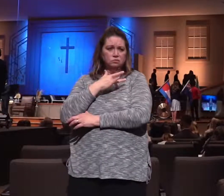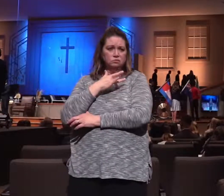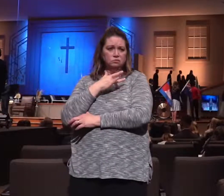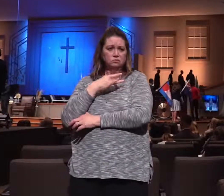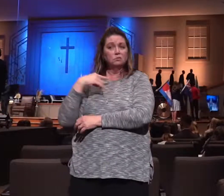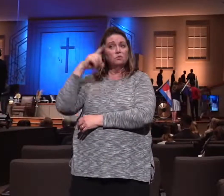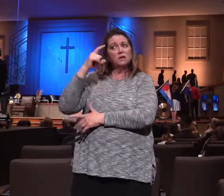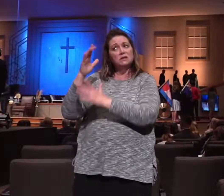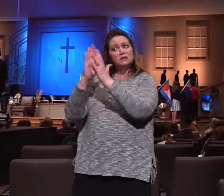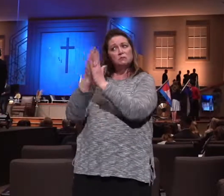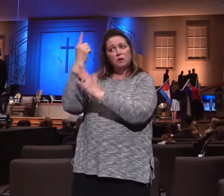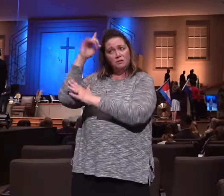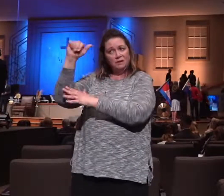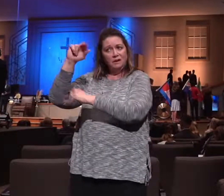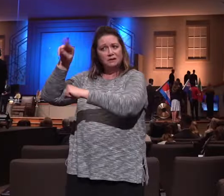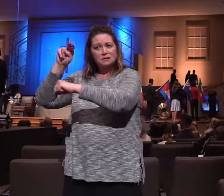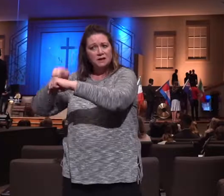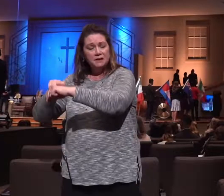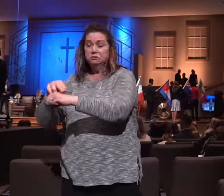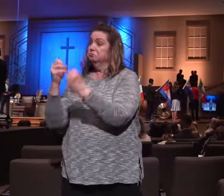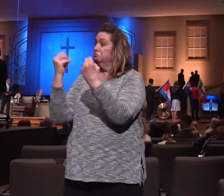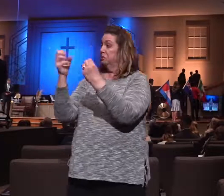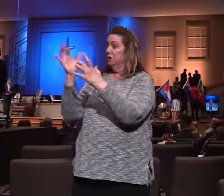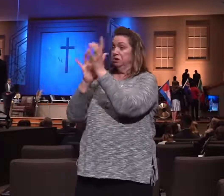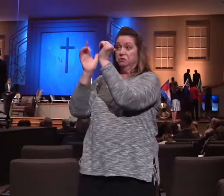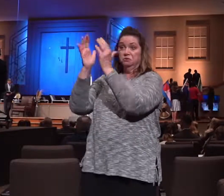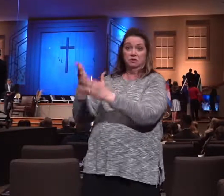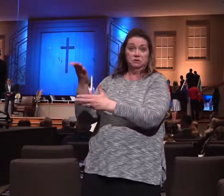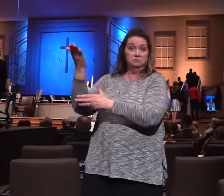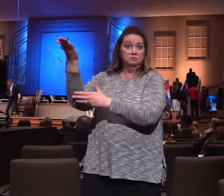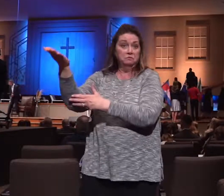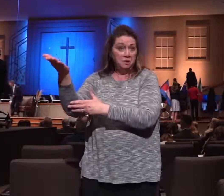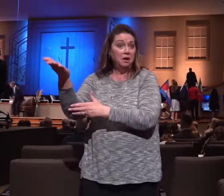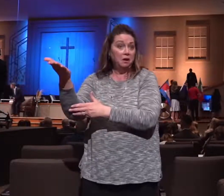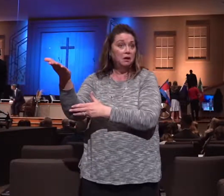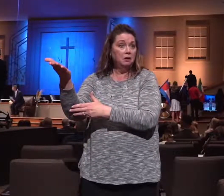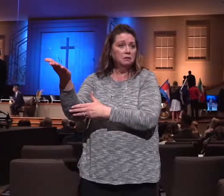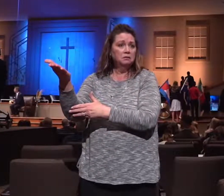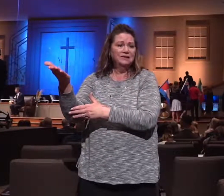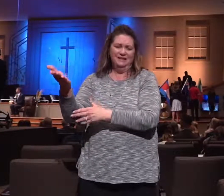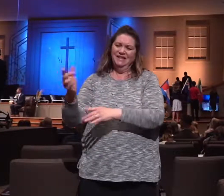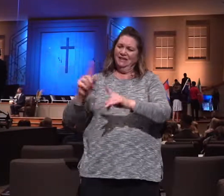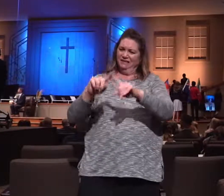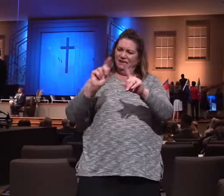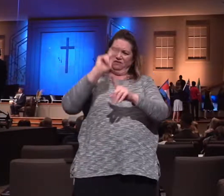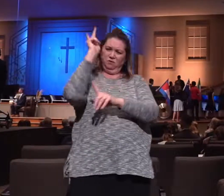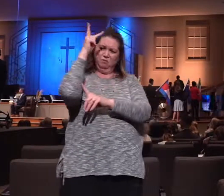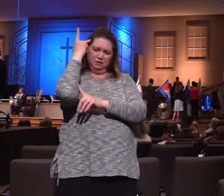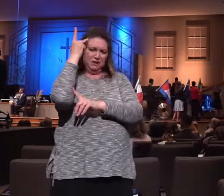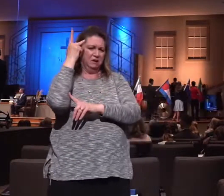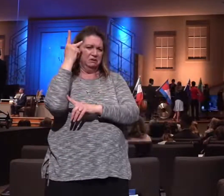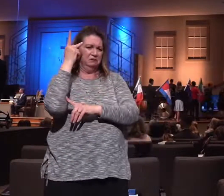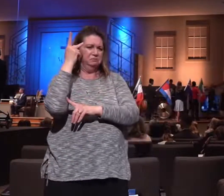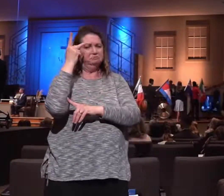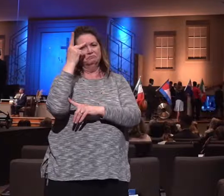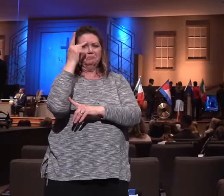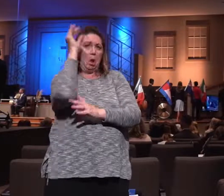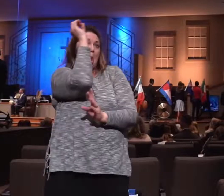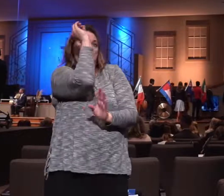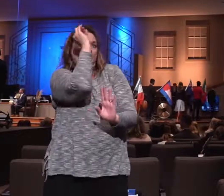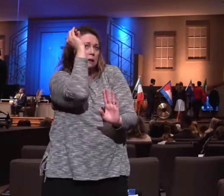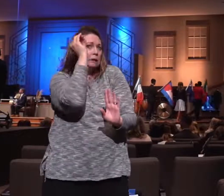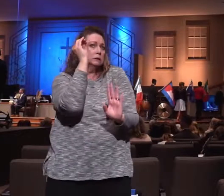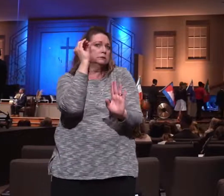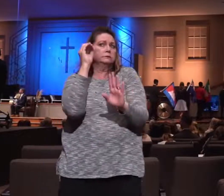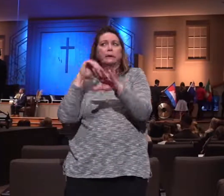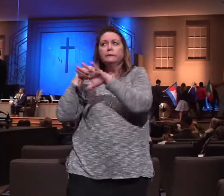and there are many Christians there. And there are different political views about how much money to send and military